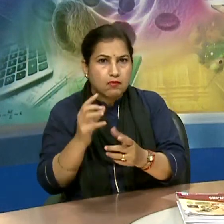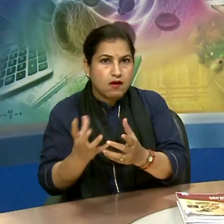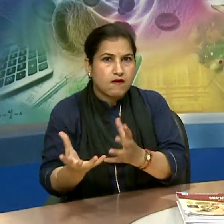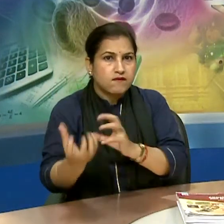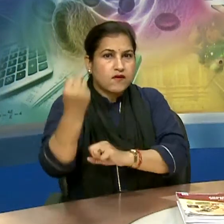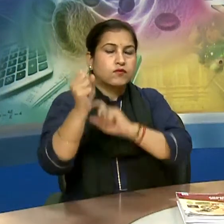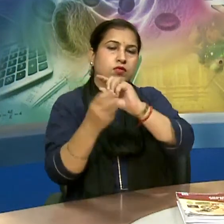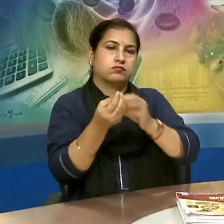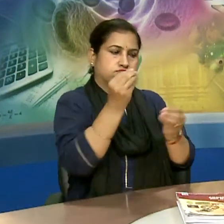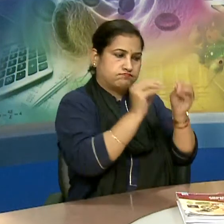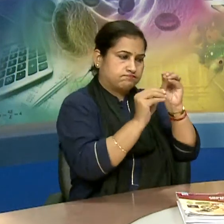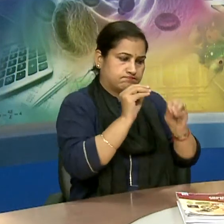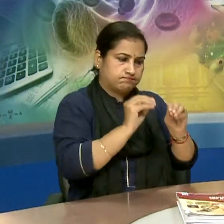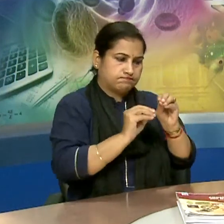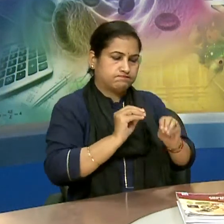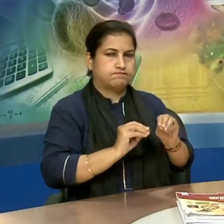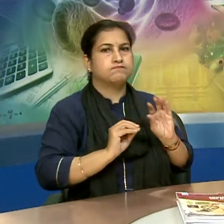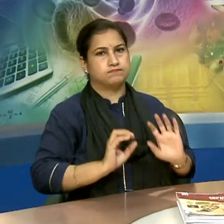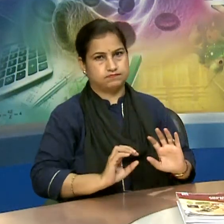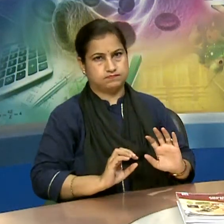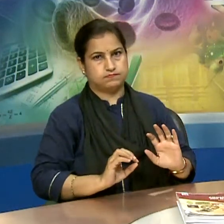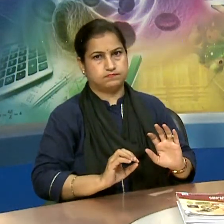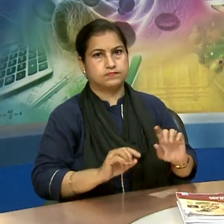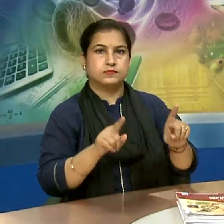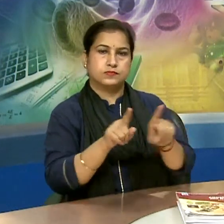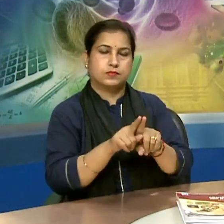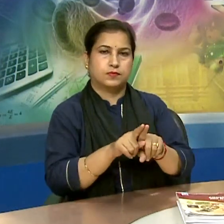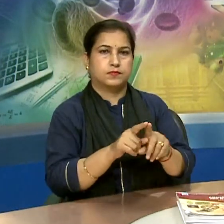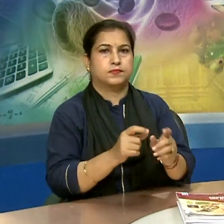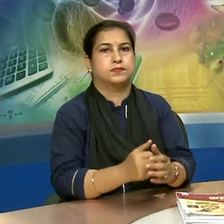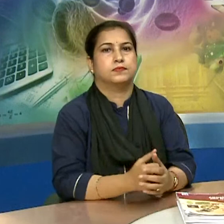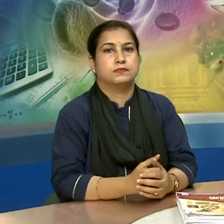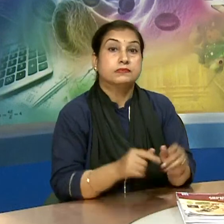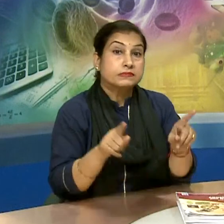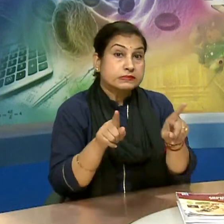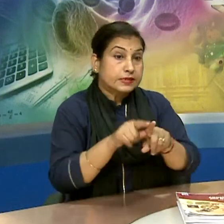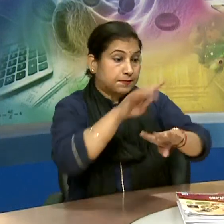can use yours and your friends too.